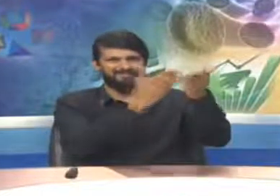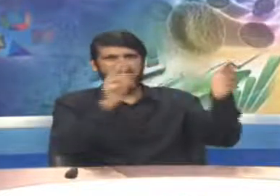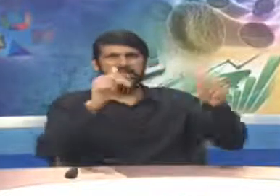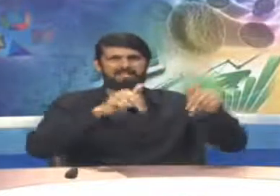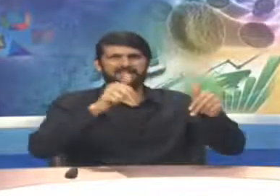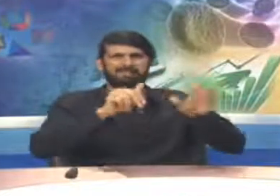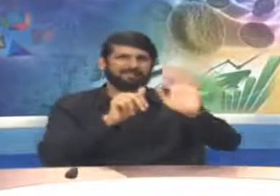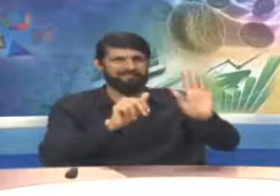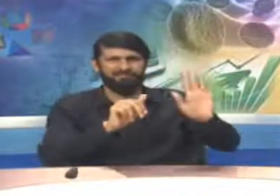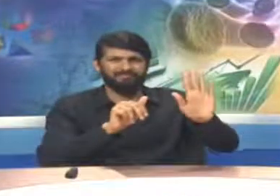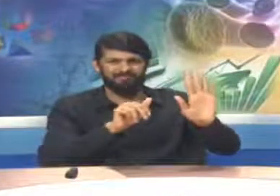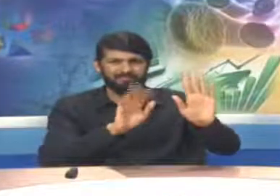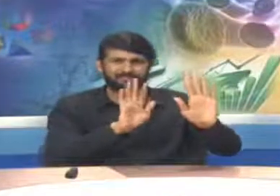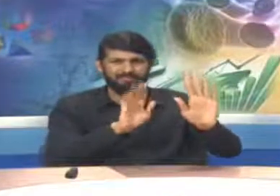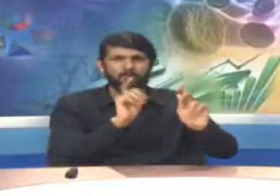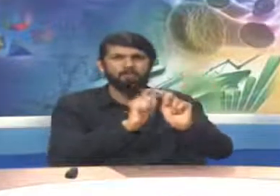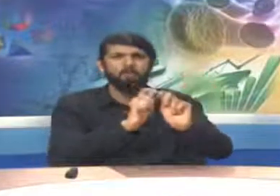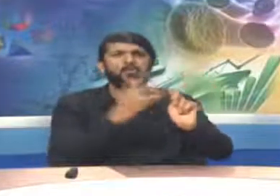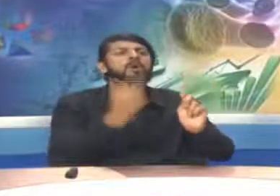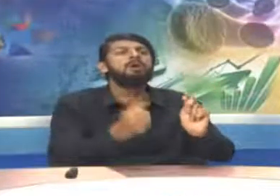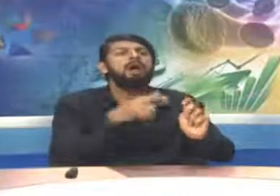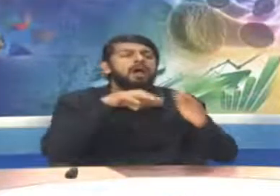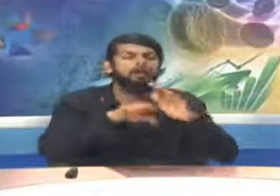They need to satisfy their